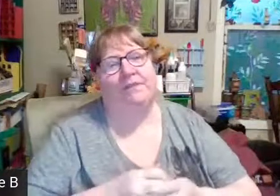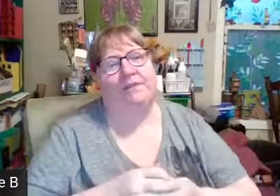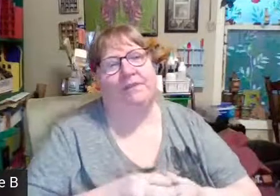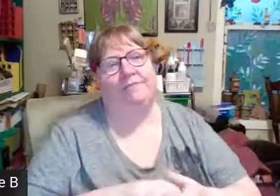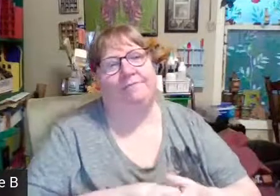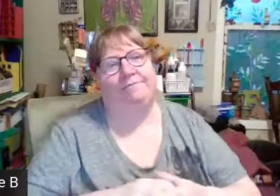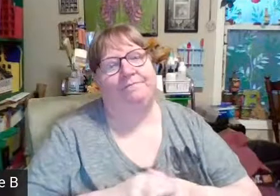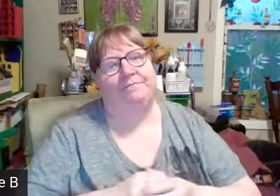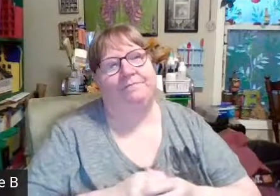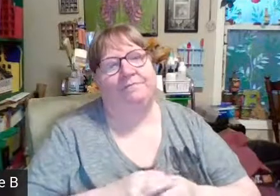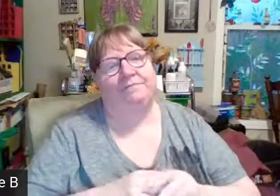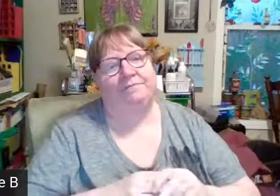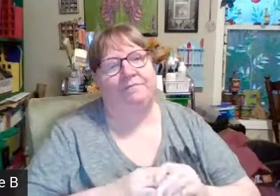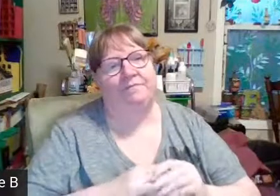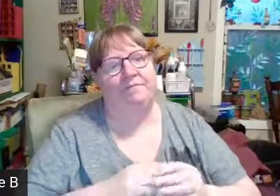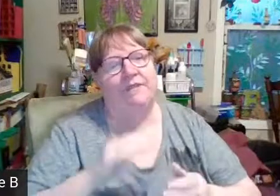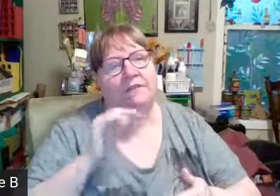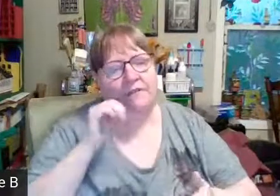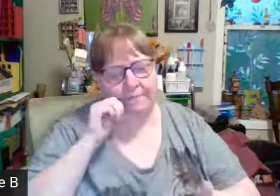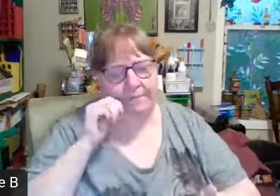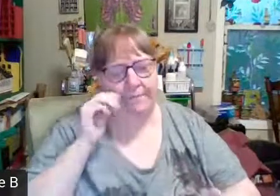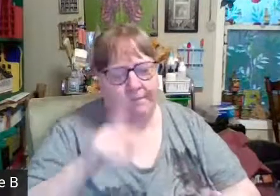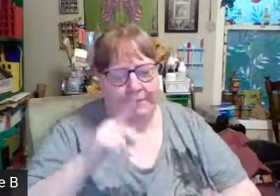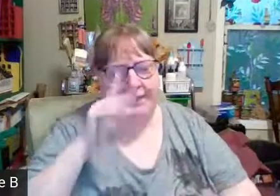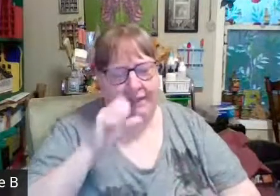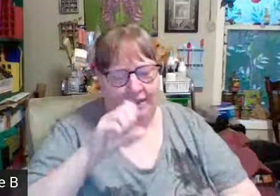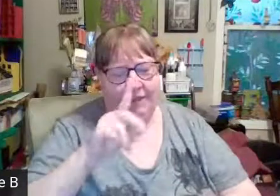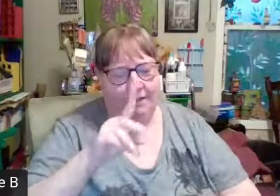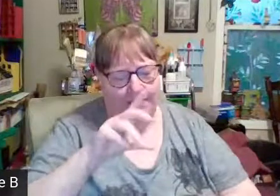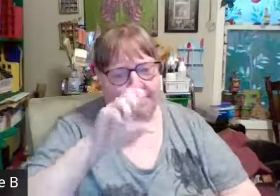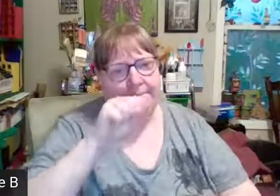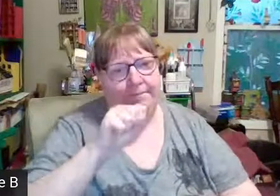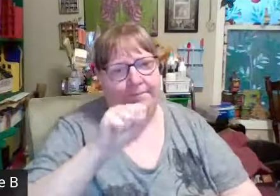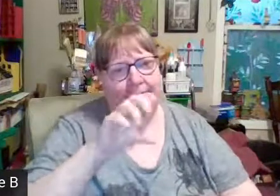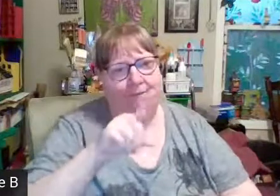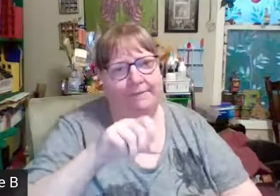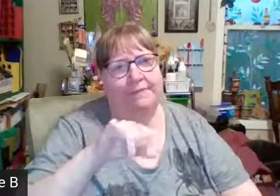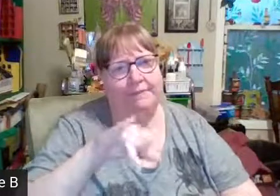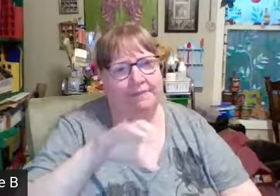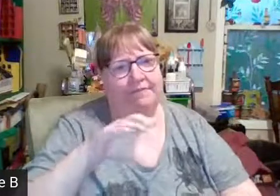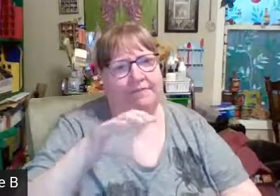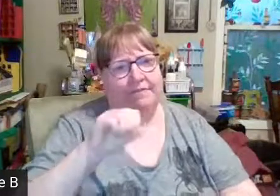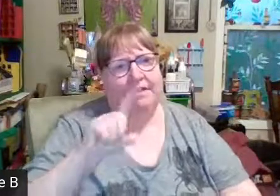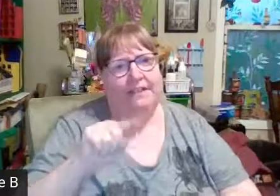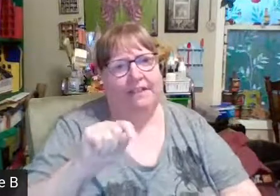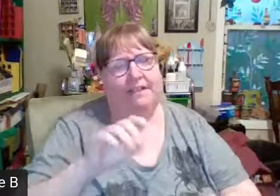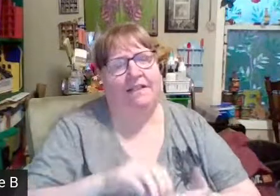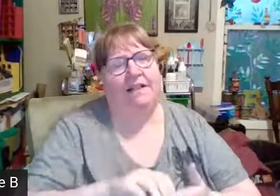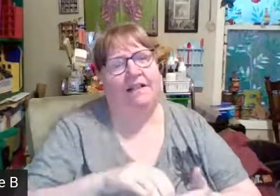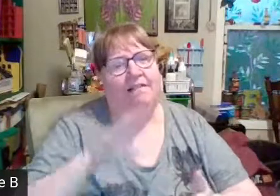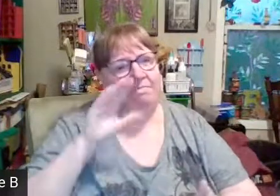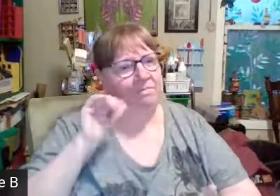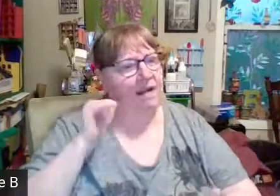grunge. I mean, those are, it just gives us something more to go off of, so we feel better about you'll like your package